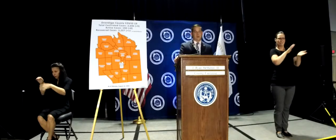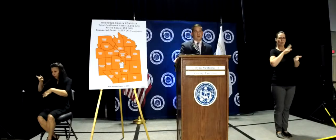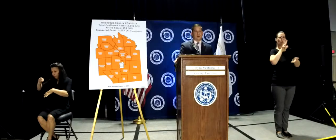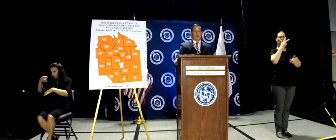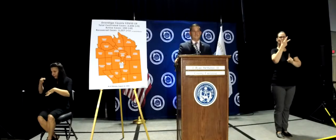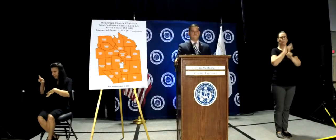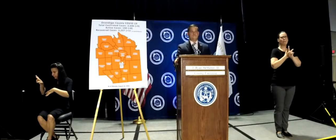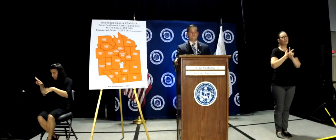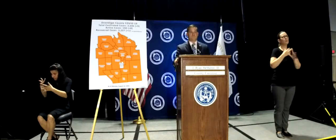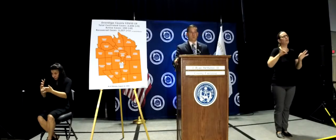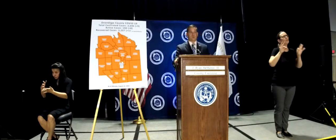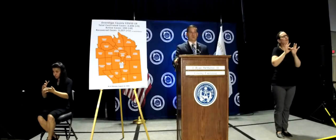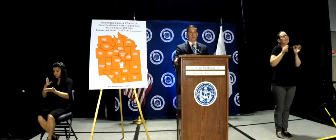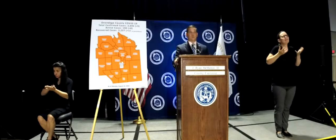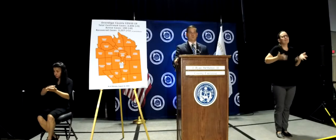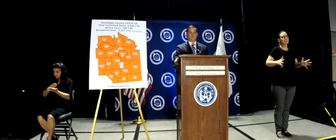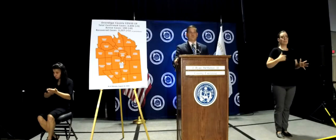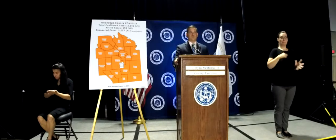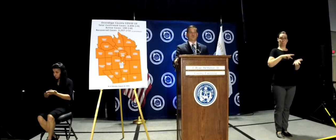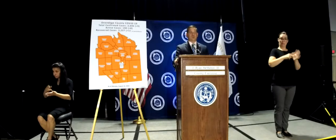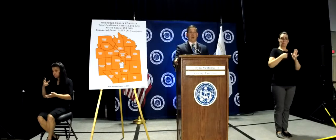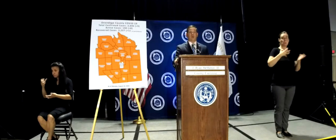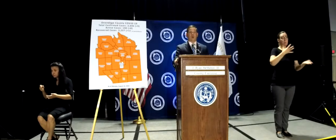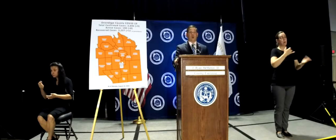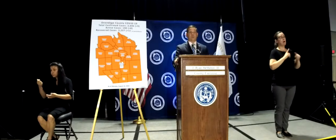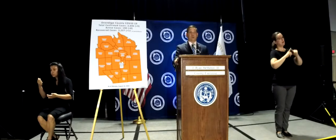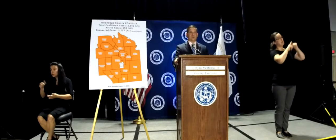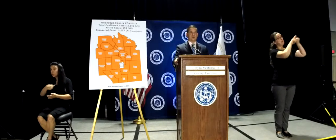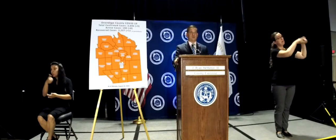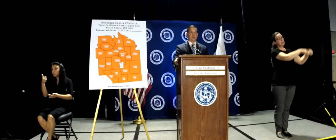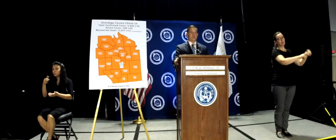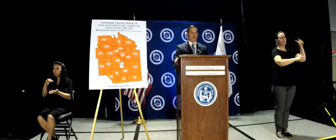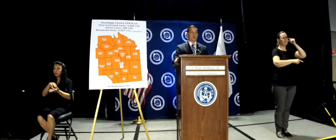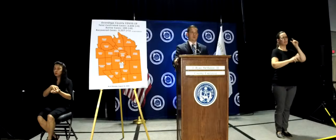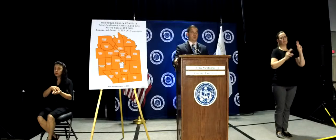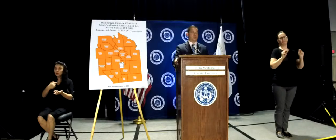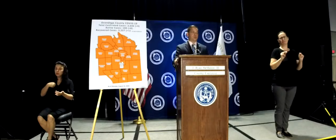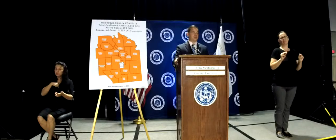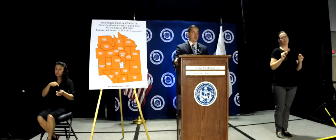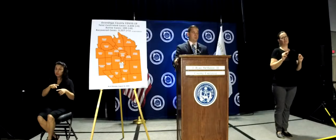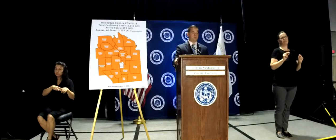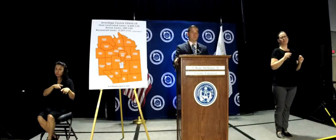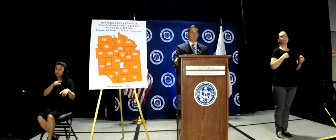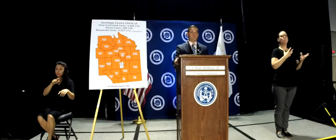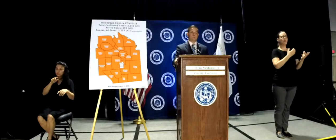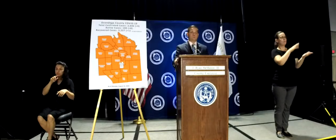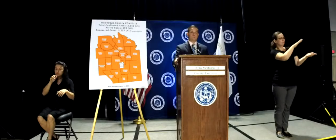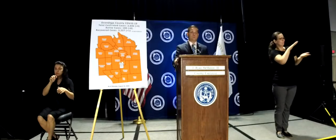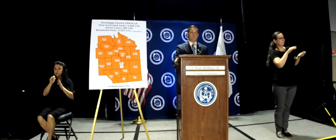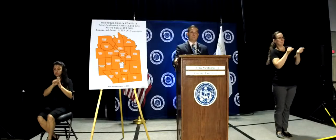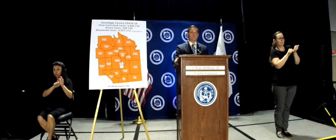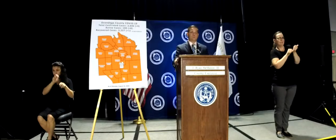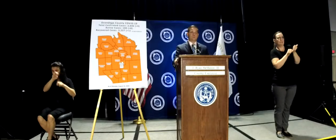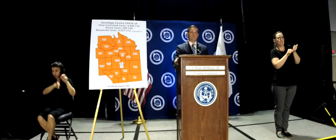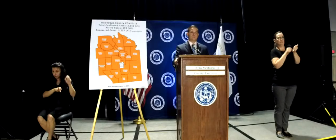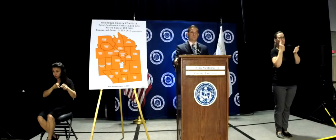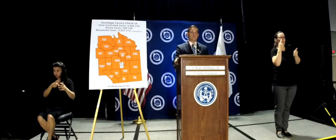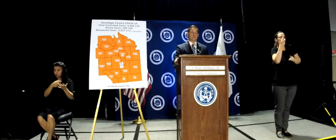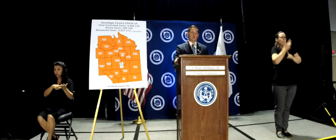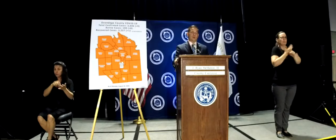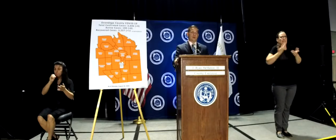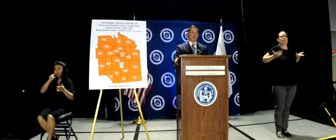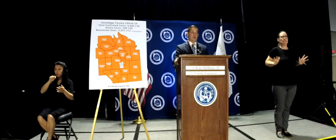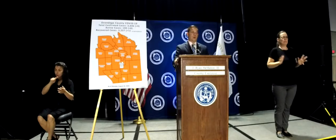it. But we still have a hole because everybody told us we should shut down. You looked nervous when I said it was a deep